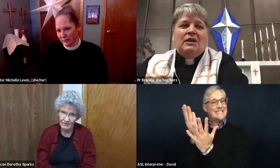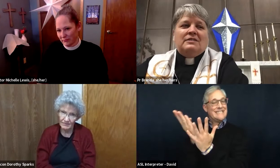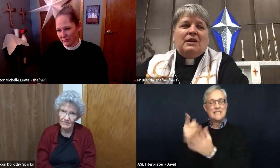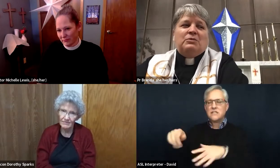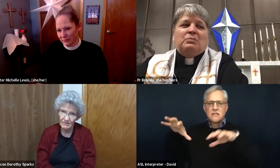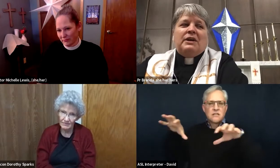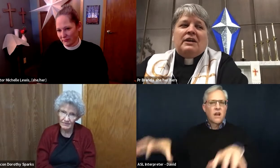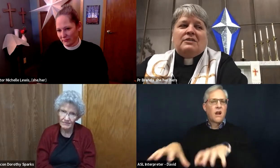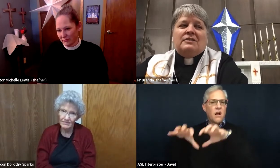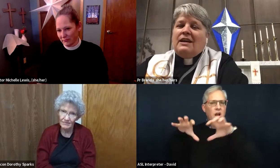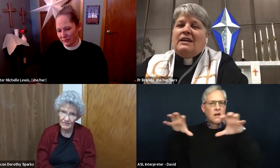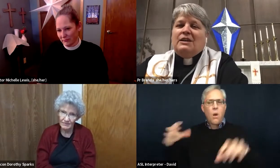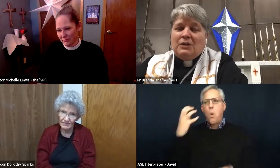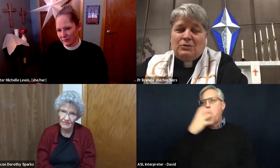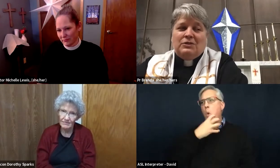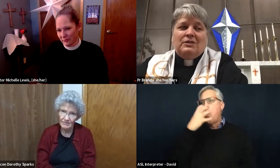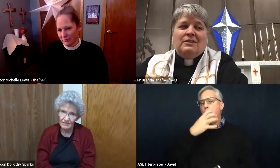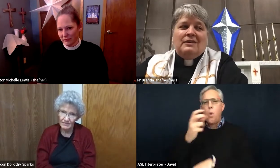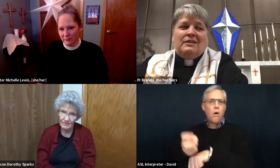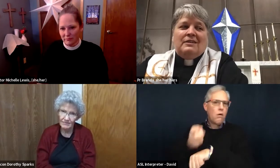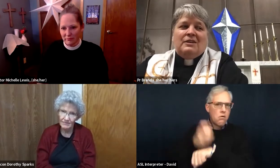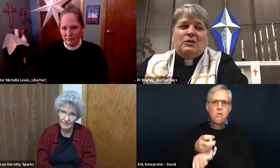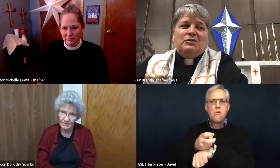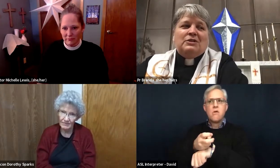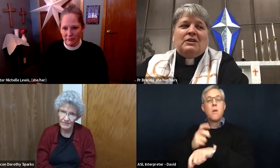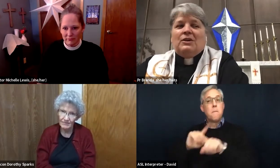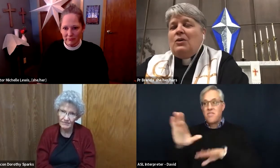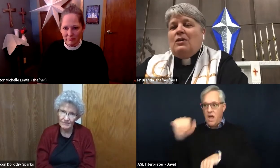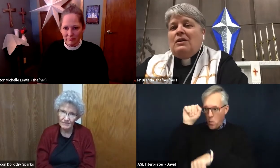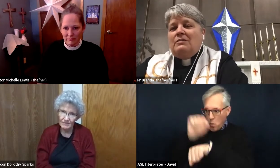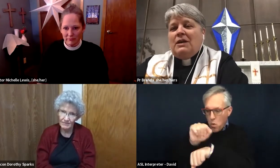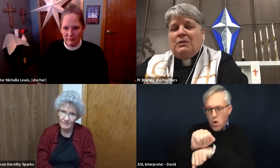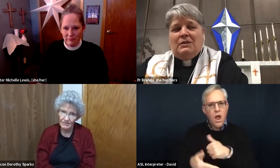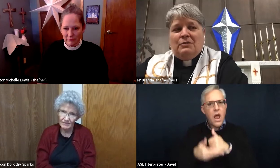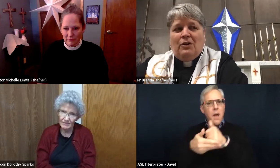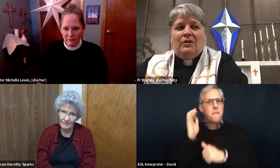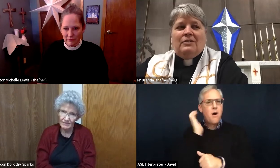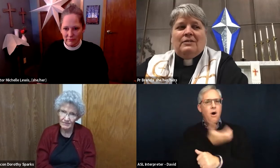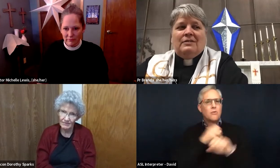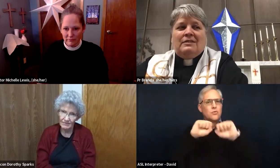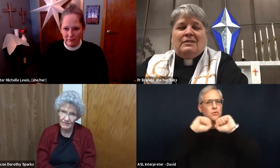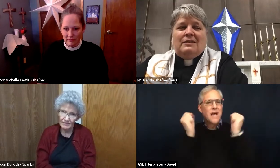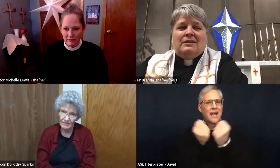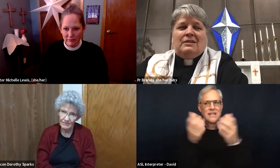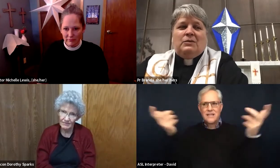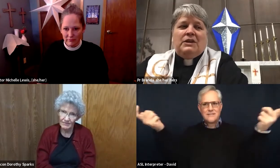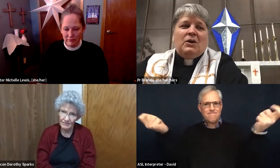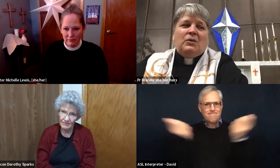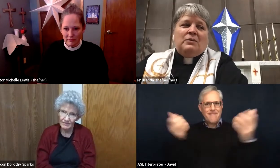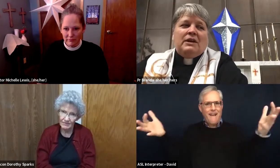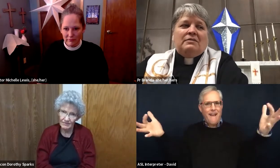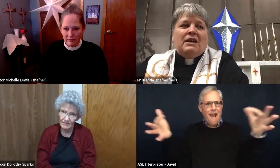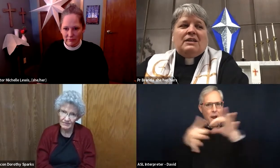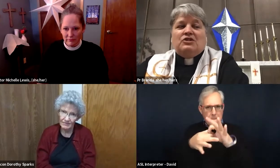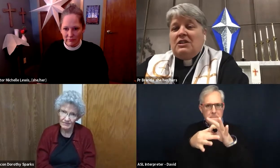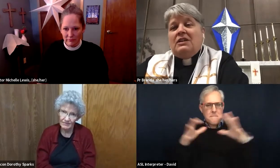lives lost, helped bring our society closer, closer in our goal of equity for all. We know